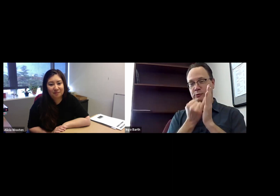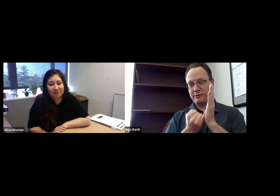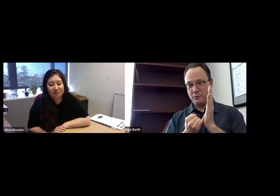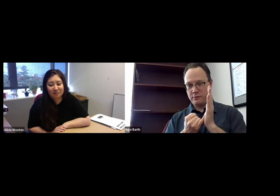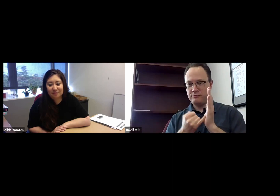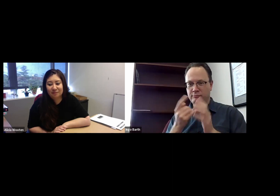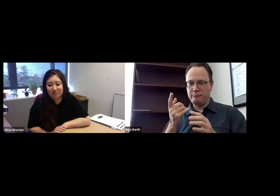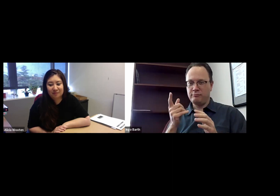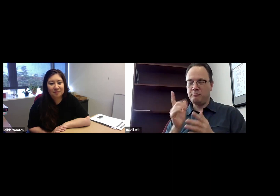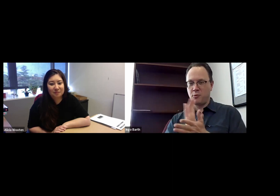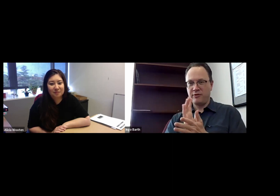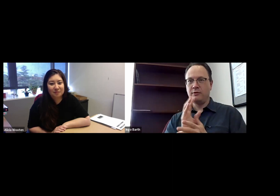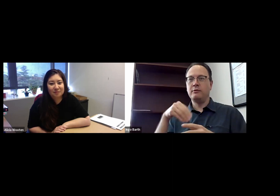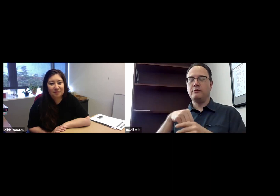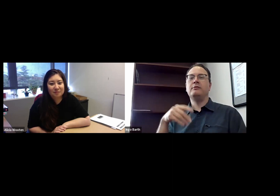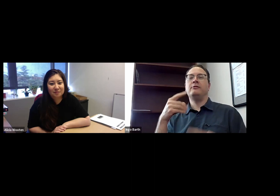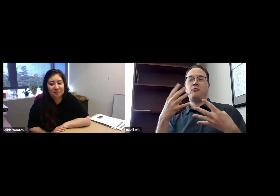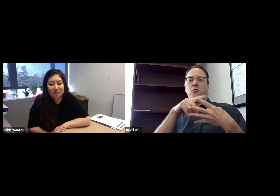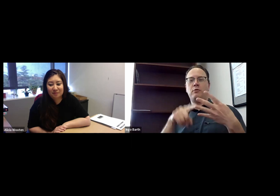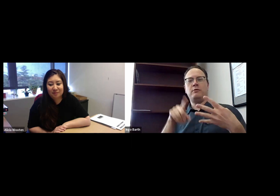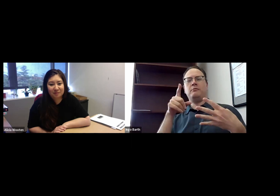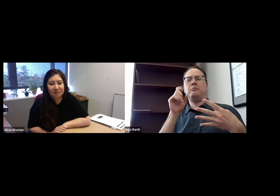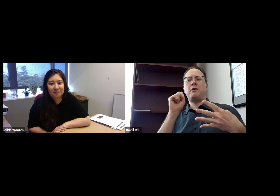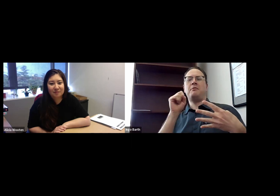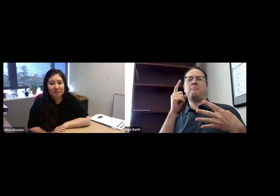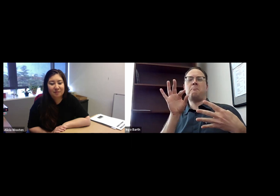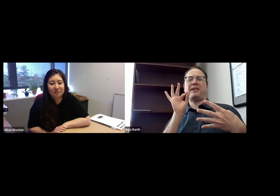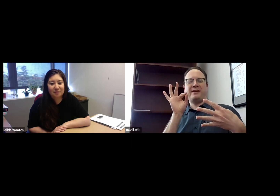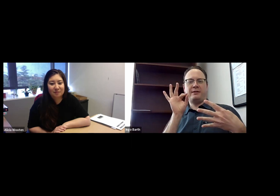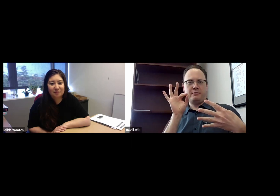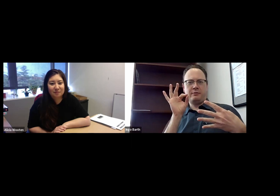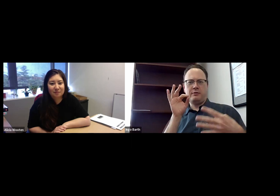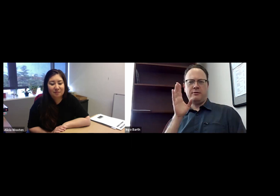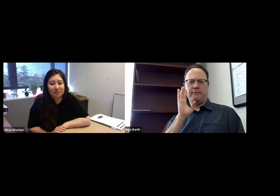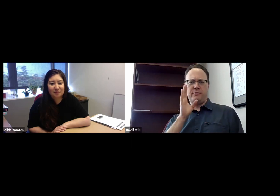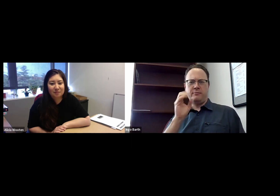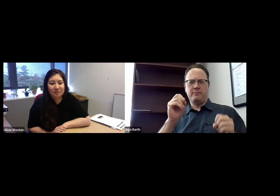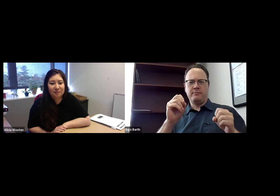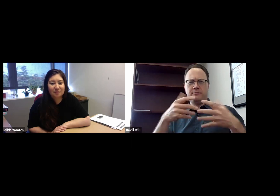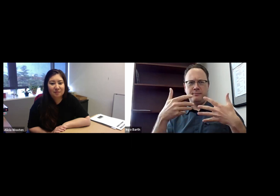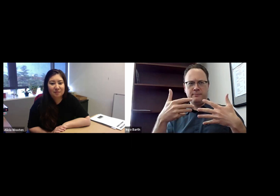planet video, and the 4th one is